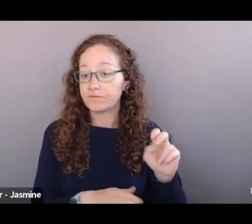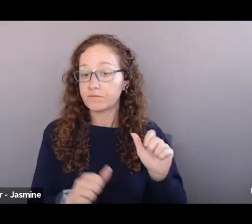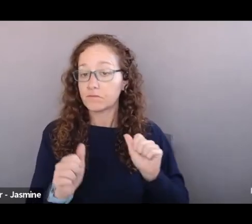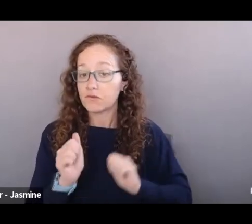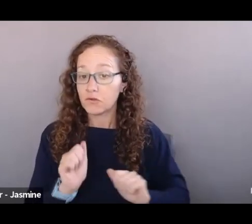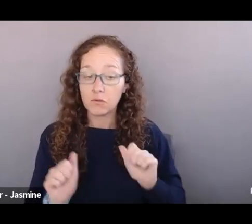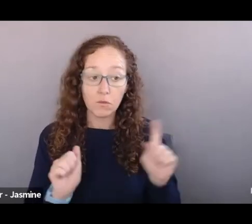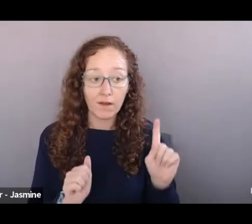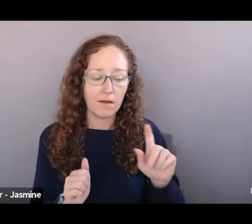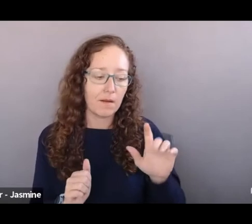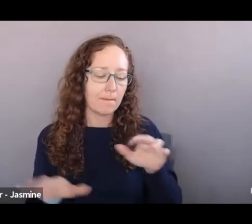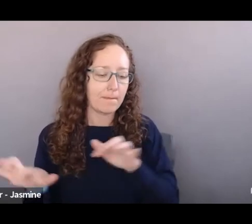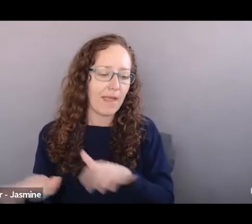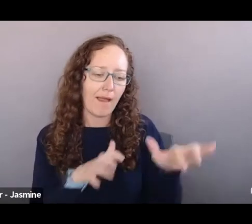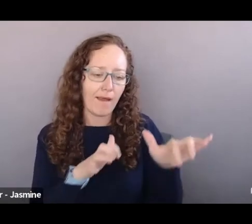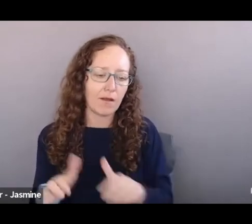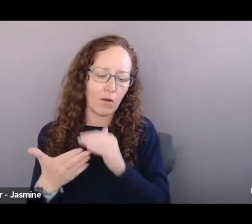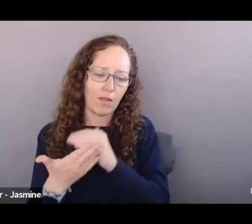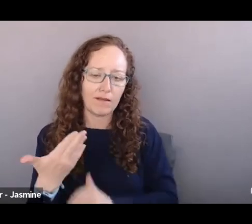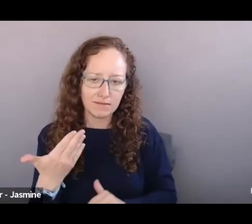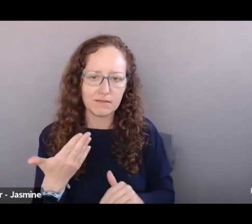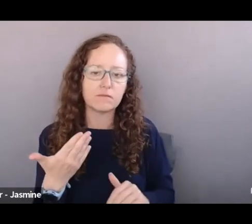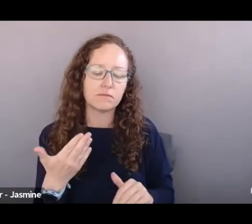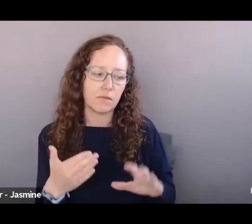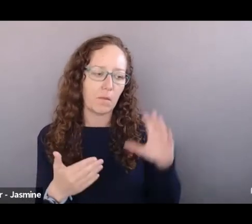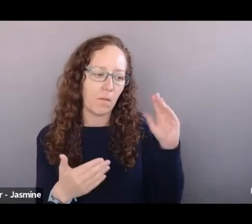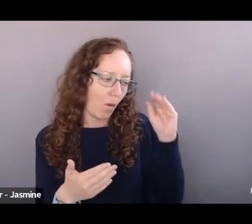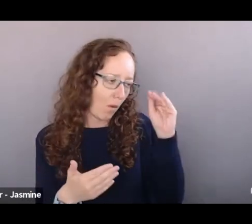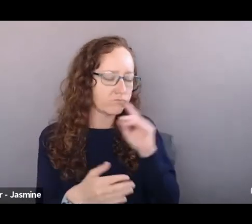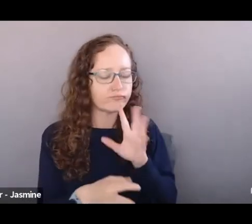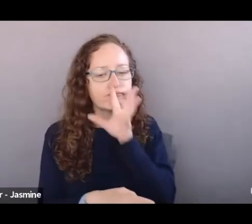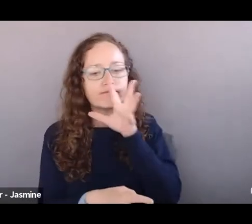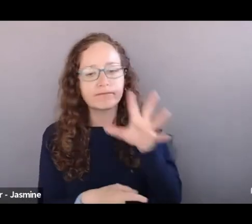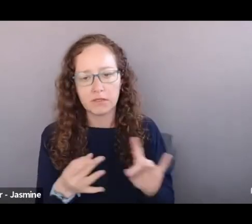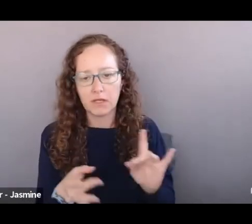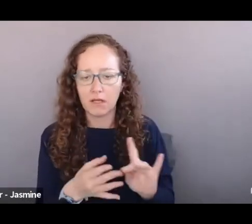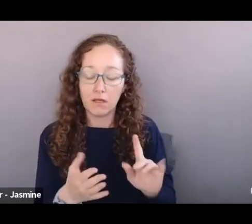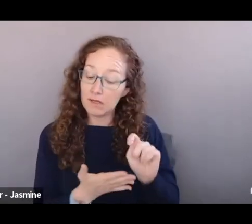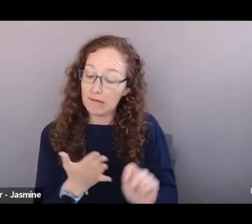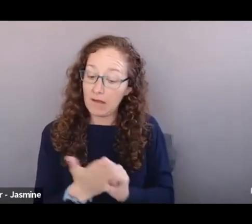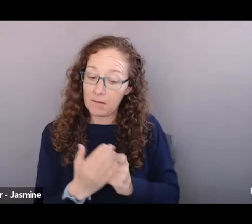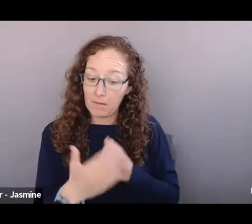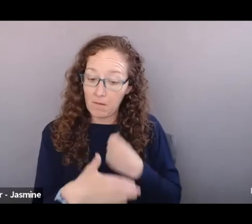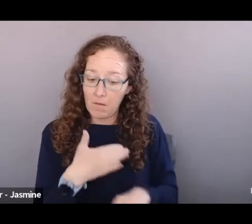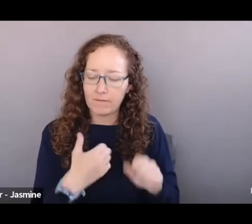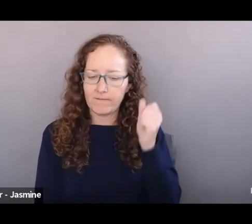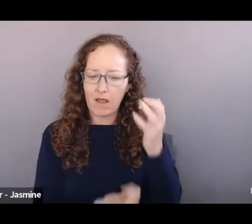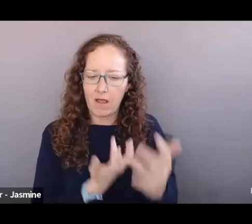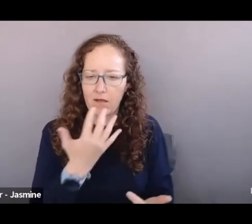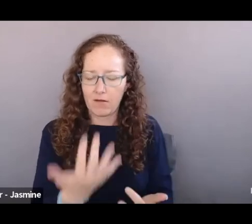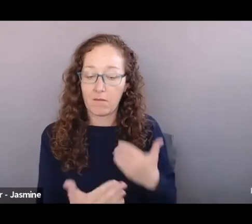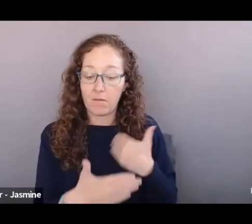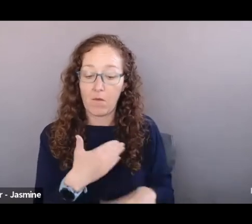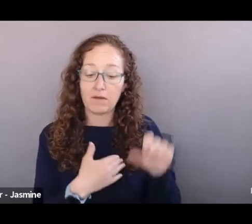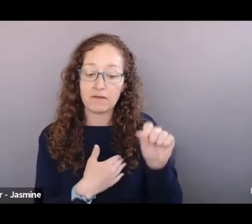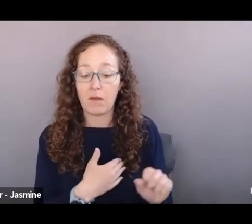was born to a time of fire. Born in Southeast Washington, D.C., center stage of the